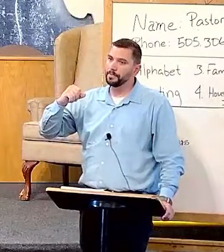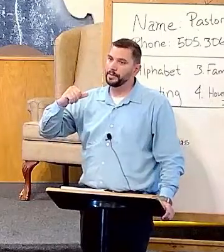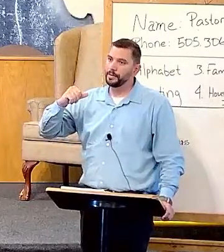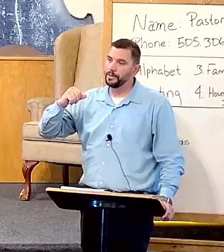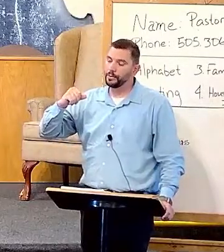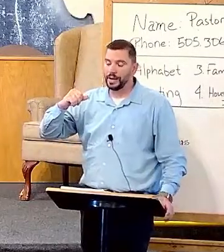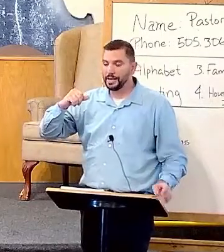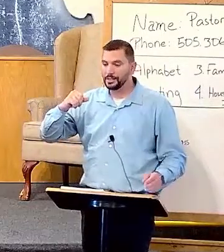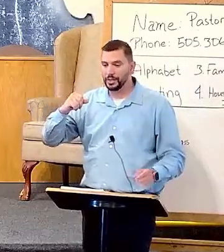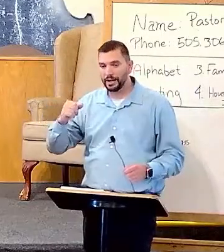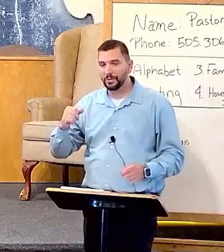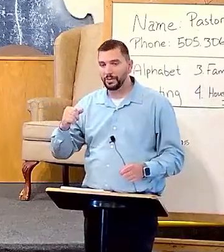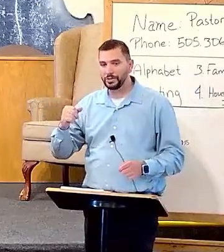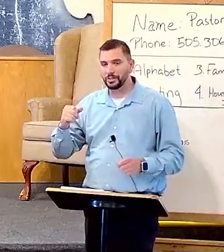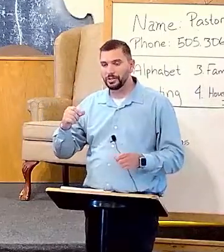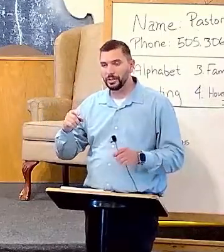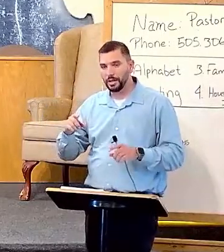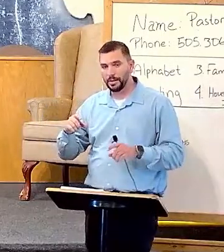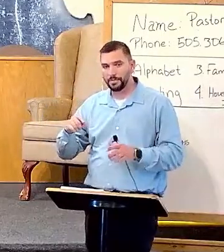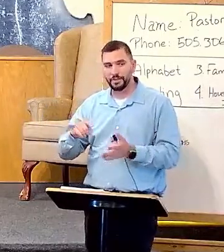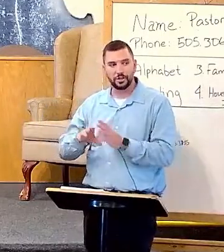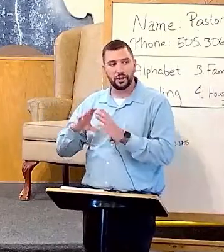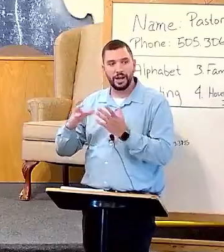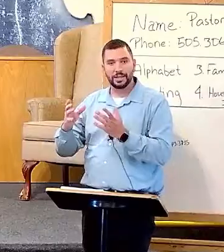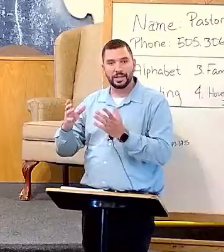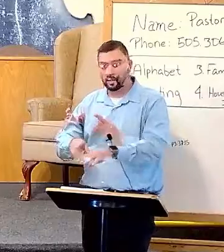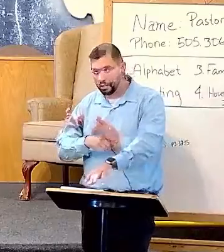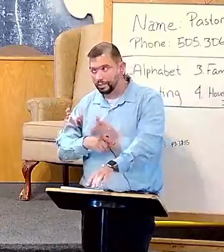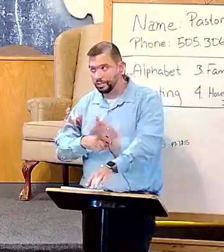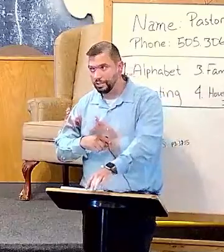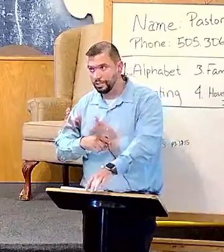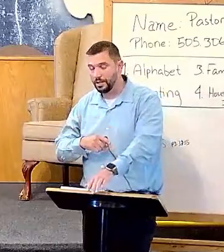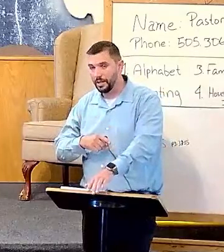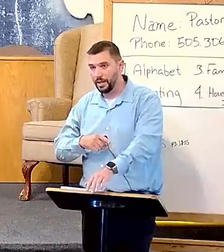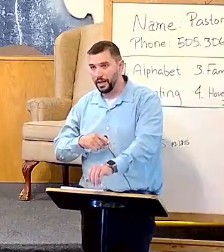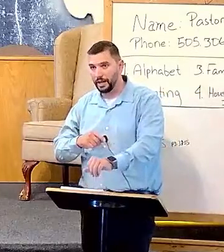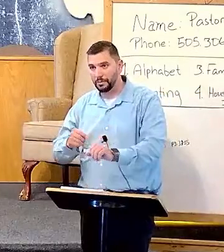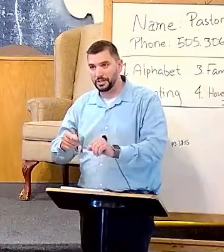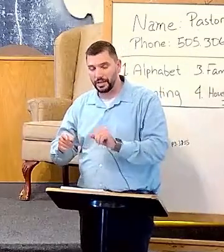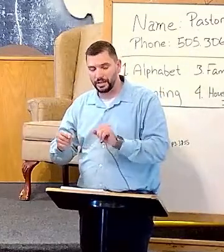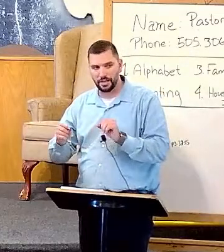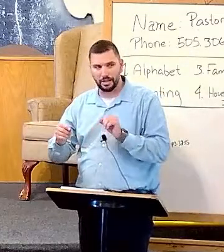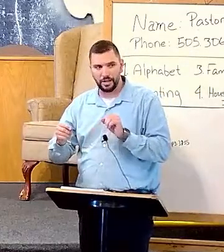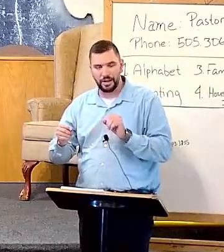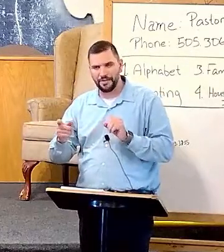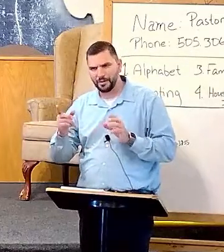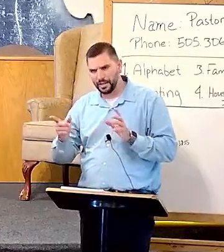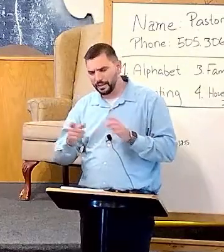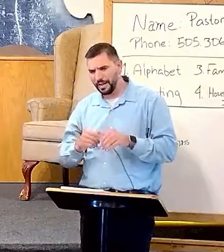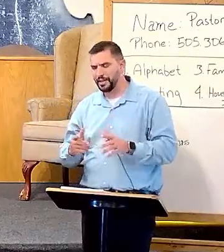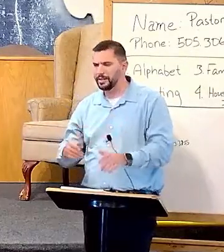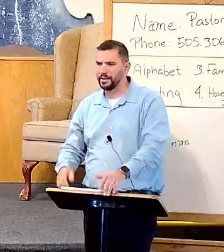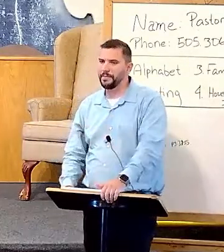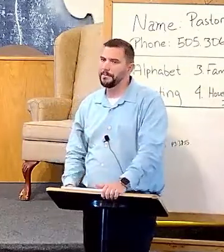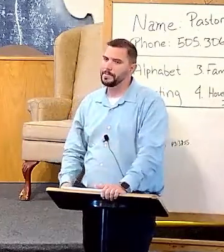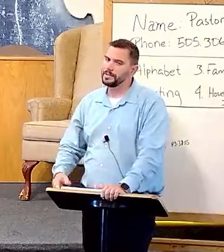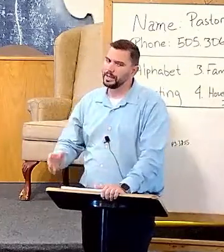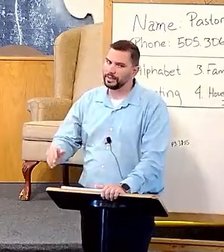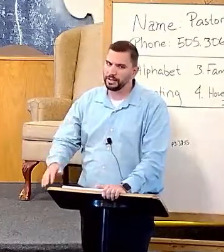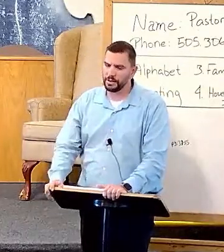The way he signed it was, "This class long," and it was like, and I forget. I think technically you